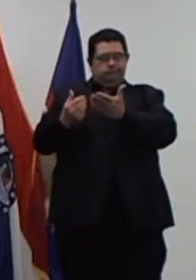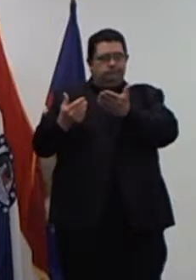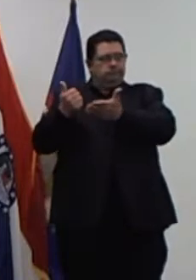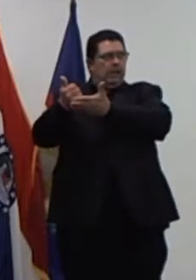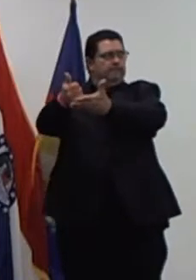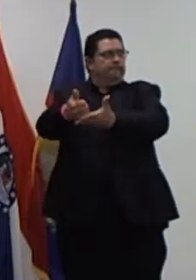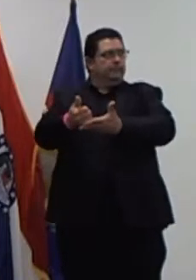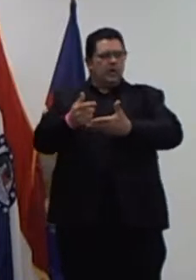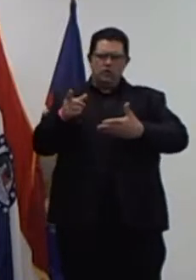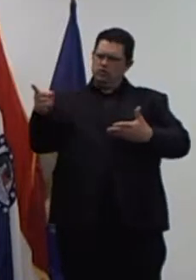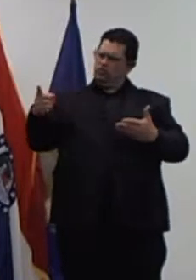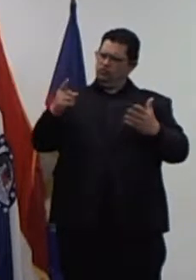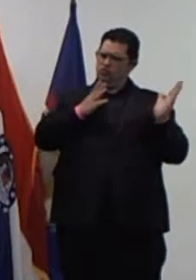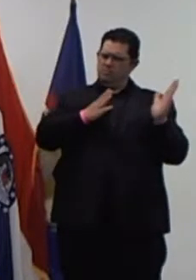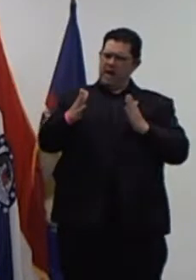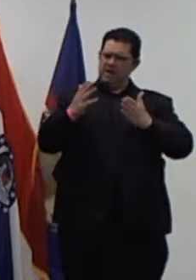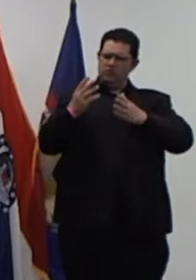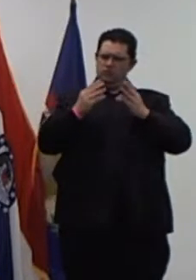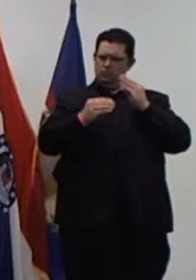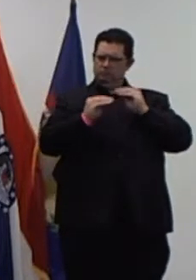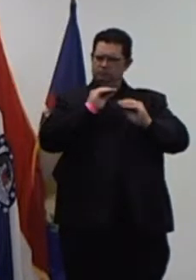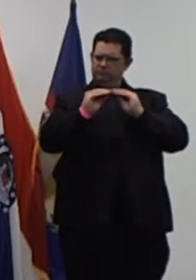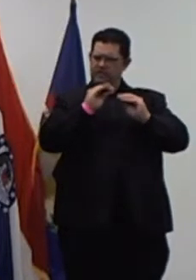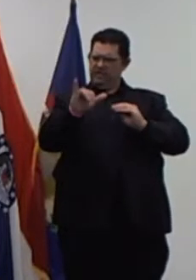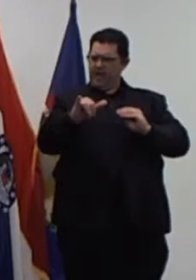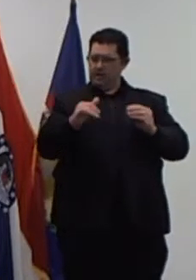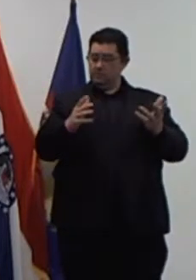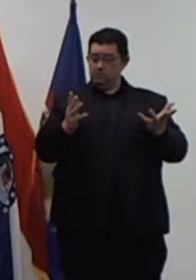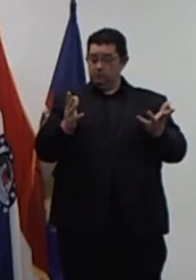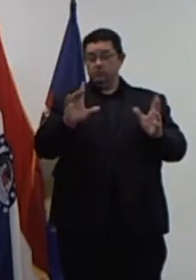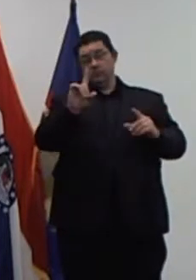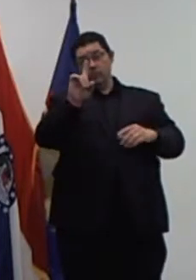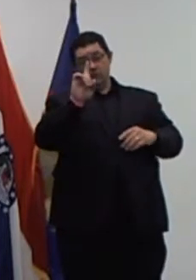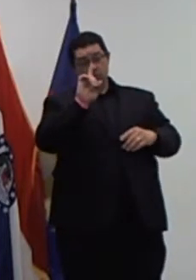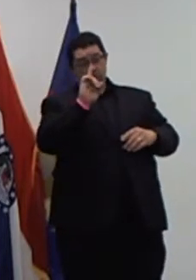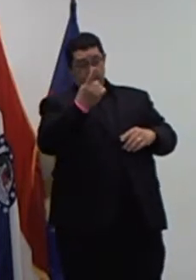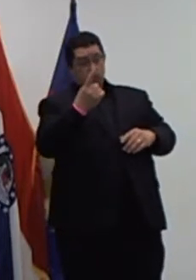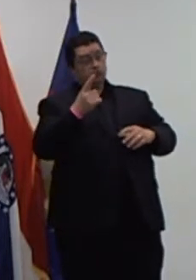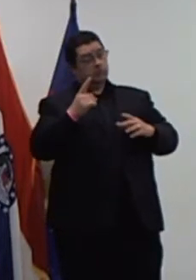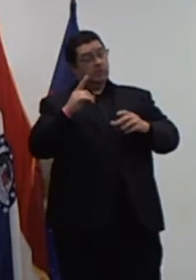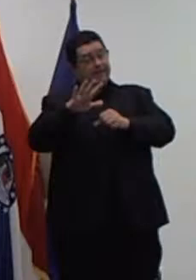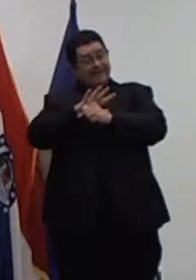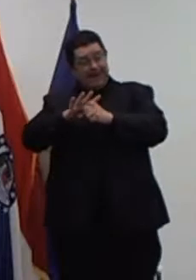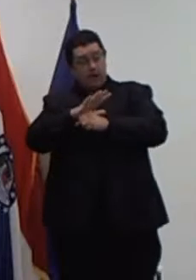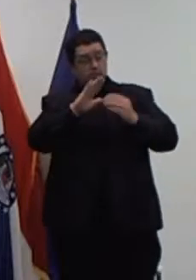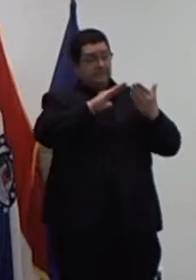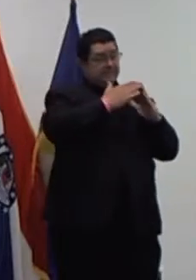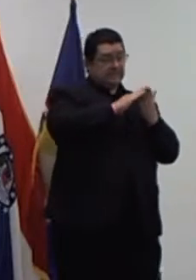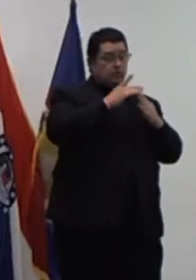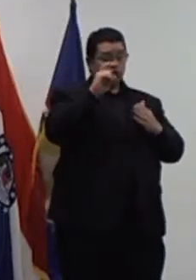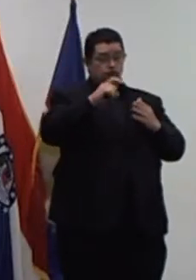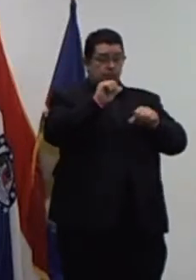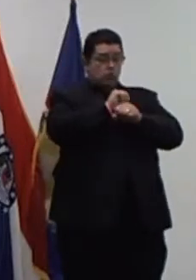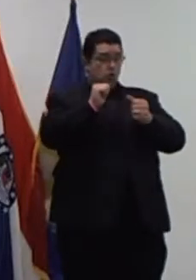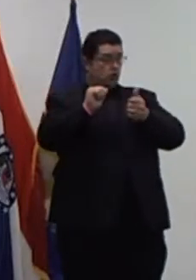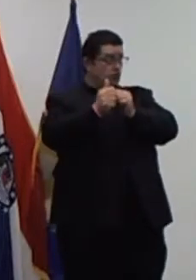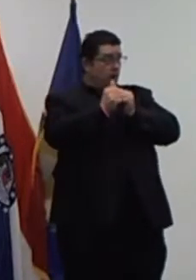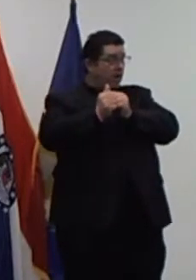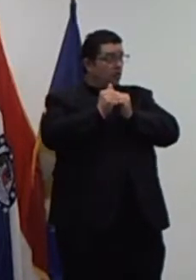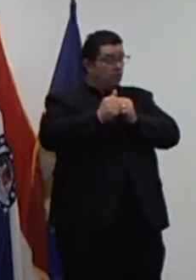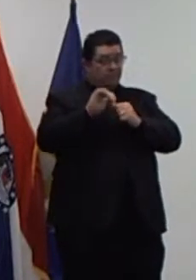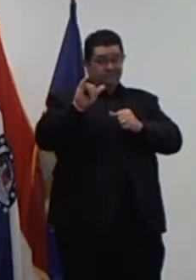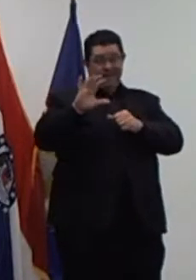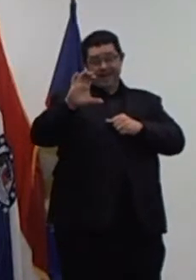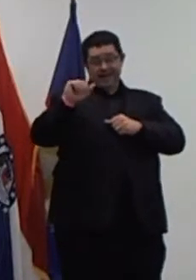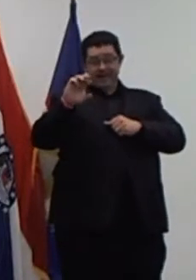you intend to rectify this in any way? Well, first of all, I think the counties and cities should be working together. This CARES Act money is only for COVID-19,